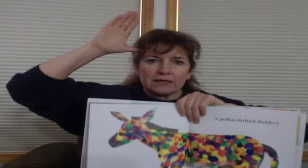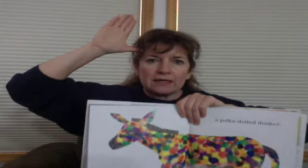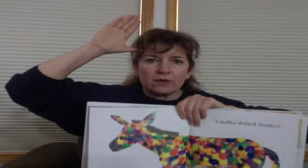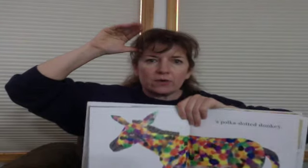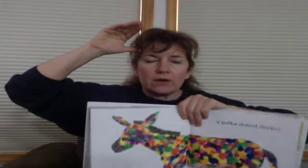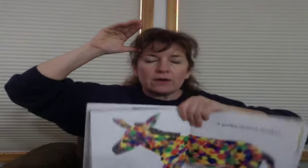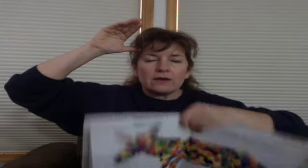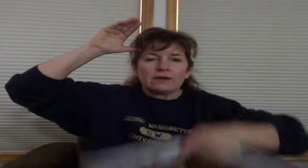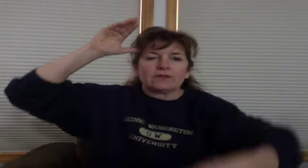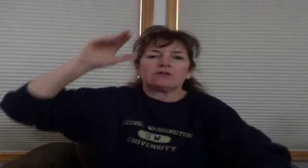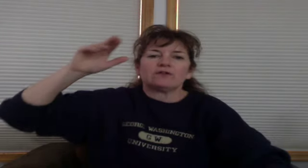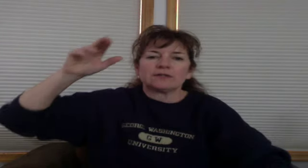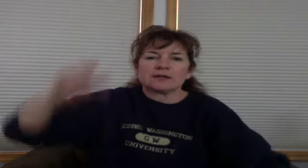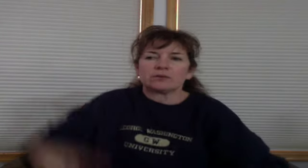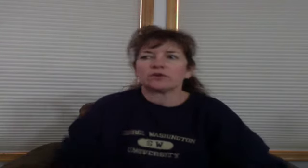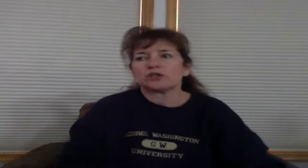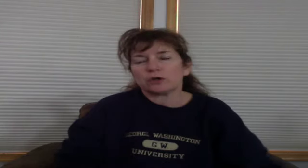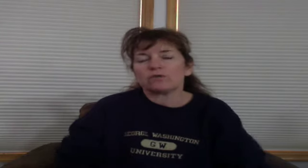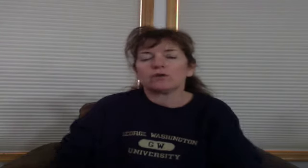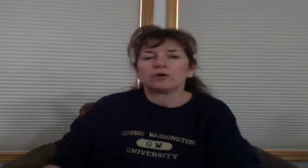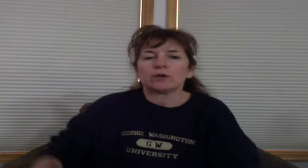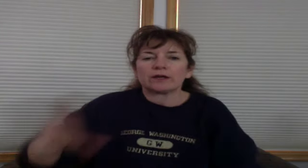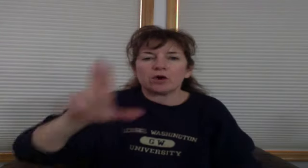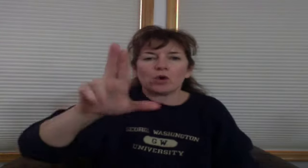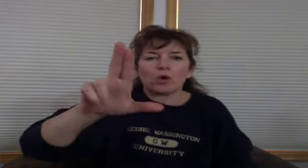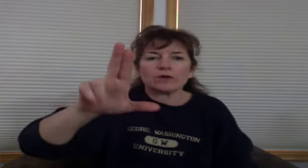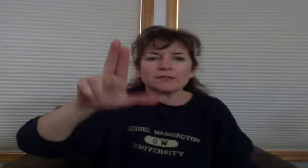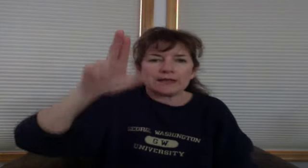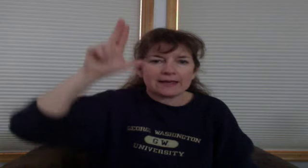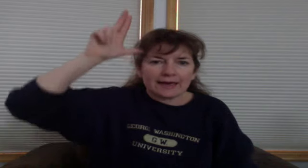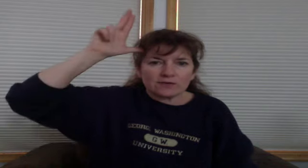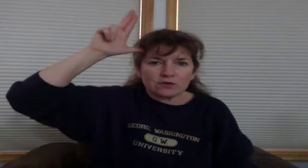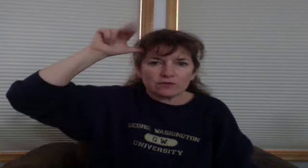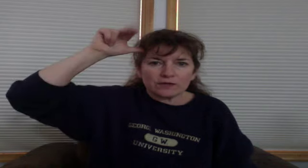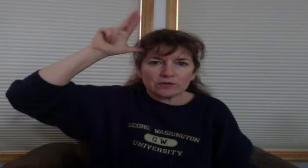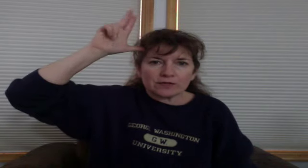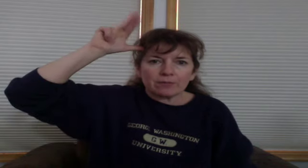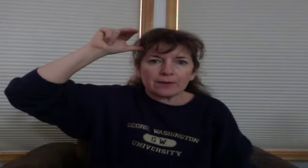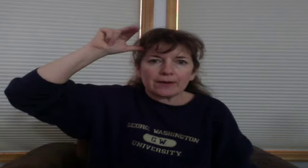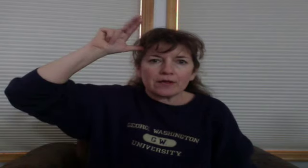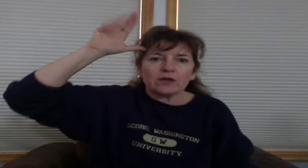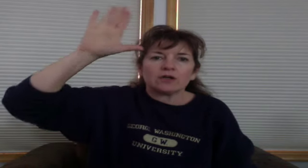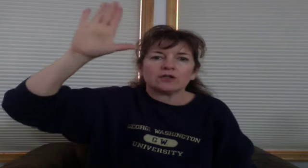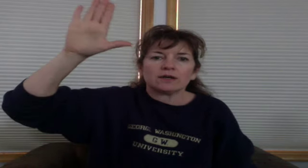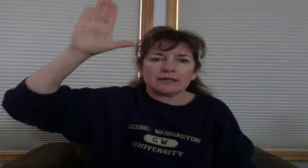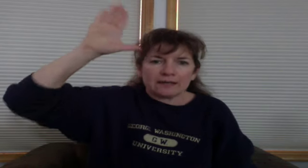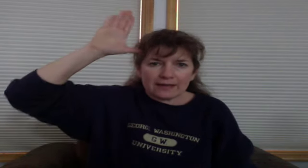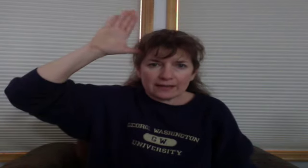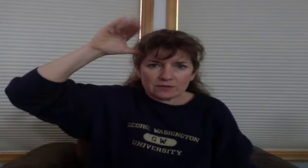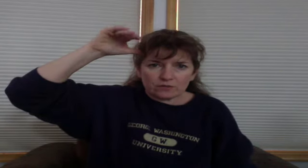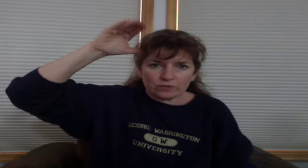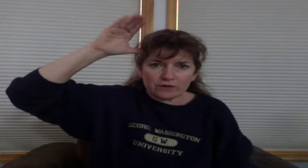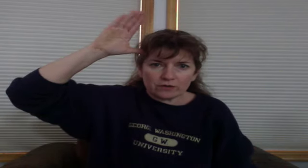ear. The difference, I will go over it real quick. Horse has two fingers up. Donkey has the four fingers.